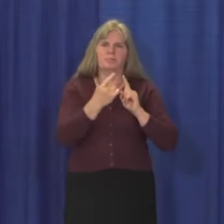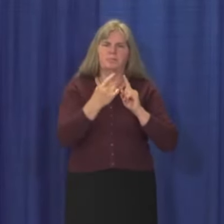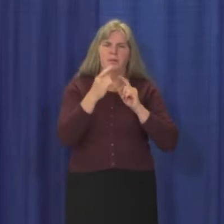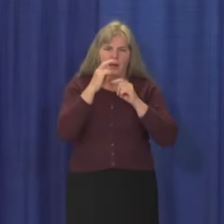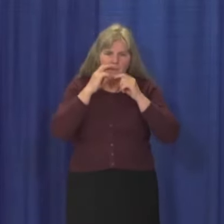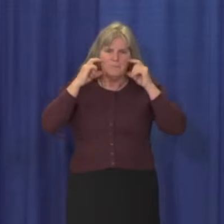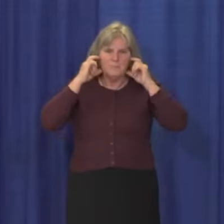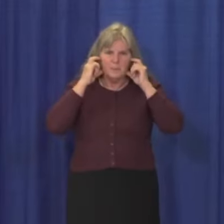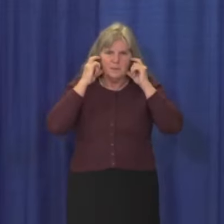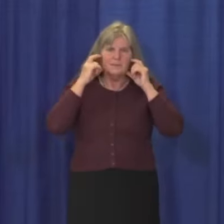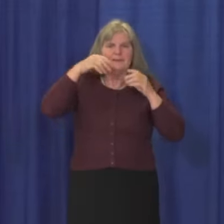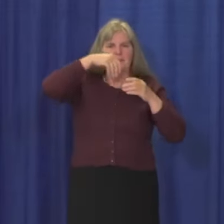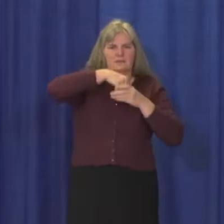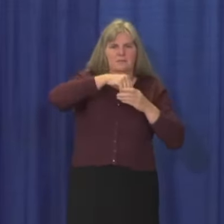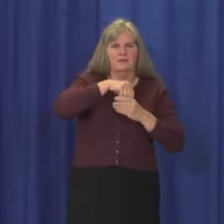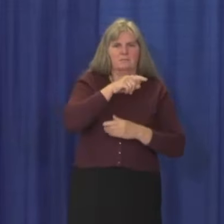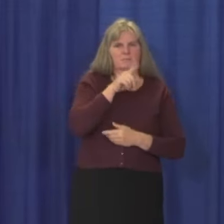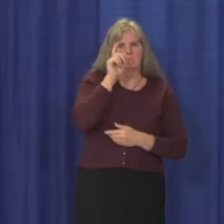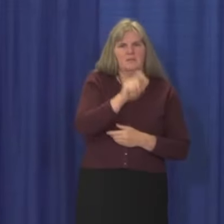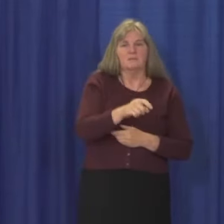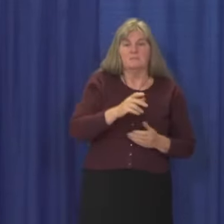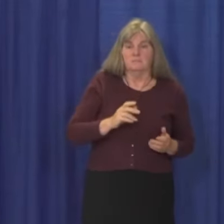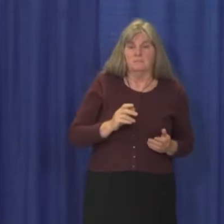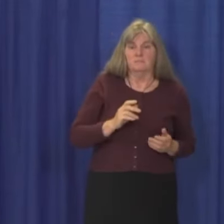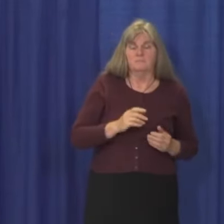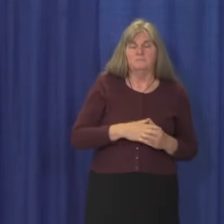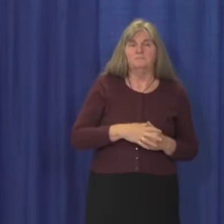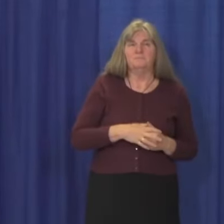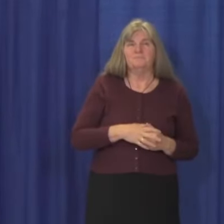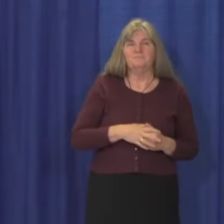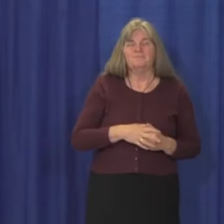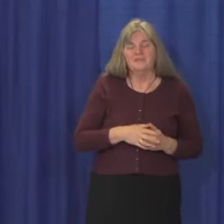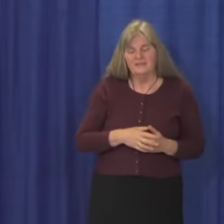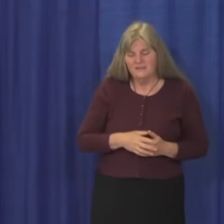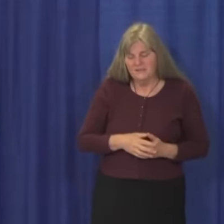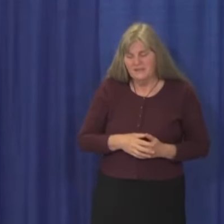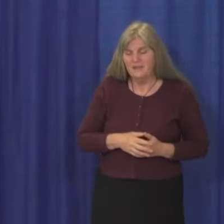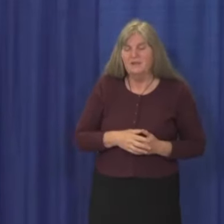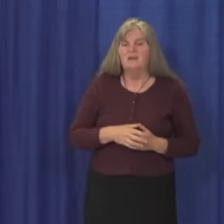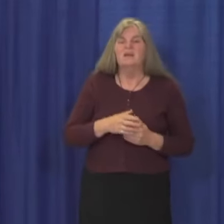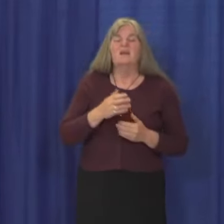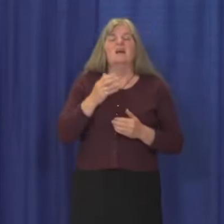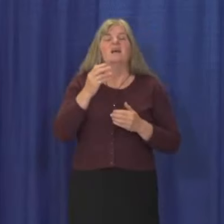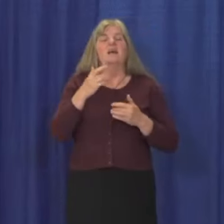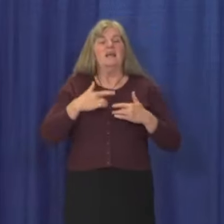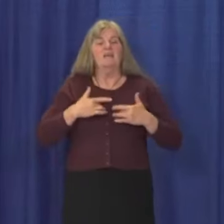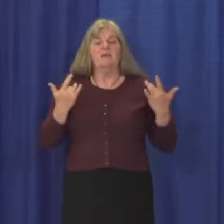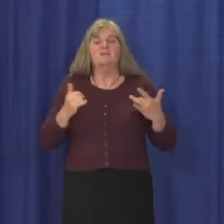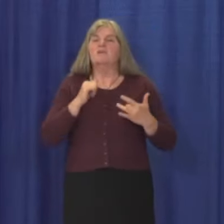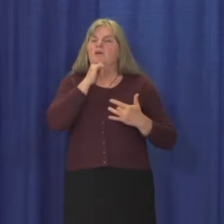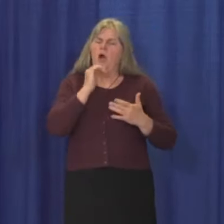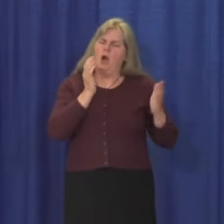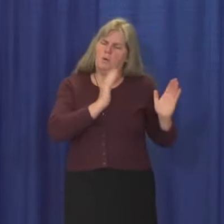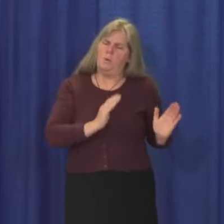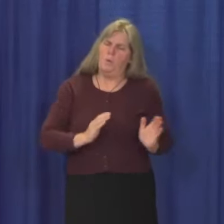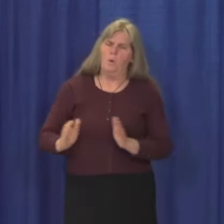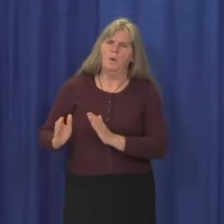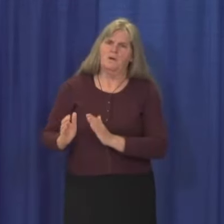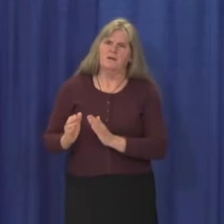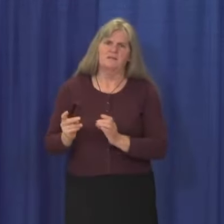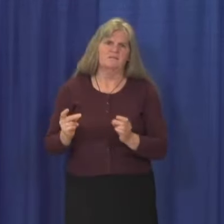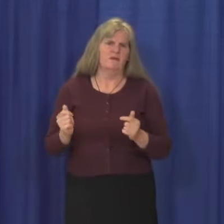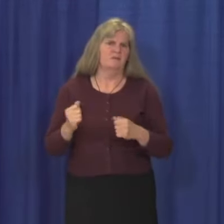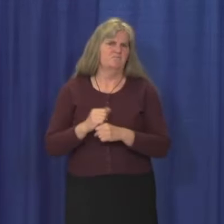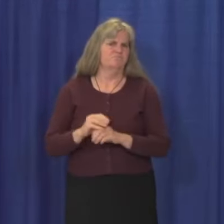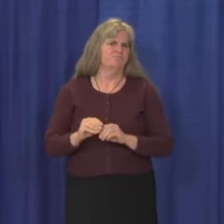masks are worn indoors. We know that unorganized gatherings pose a greater risk for spread,